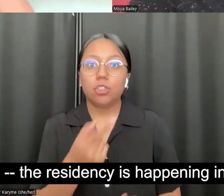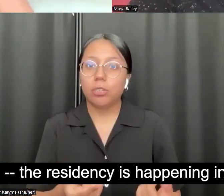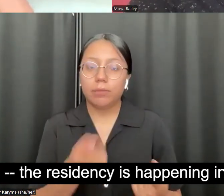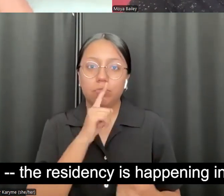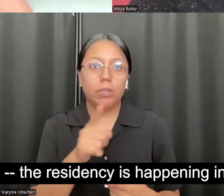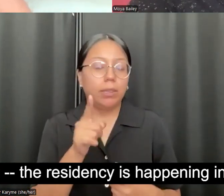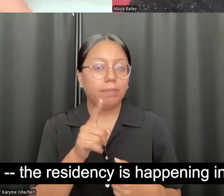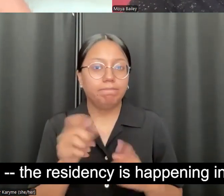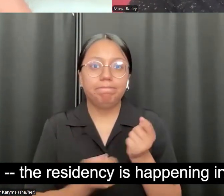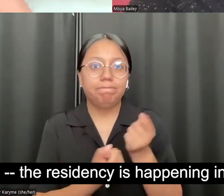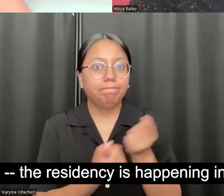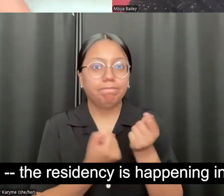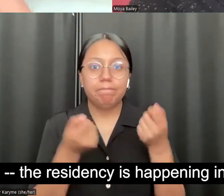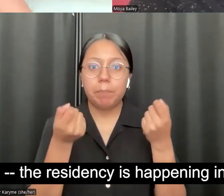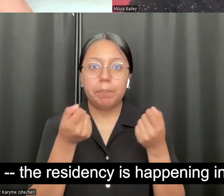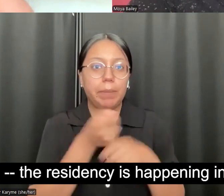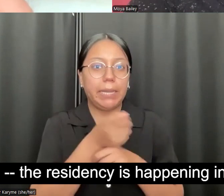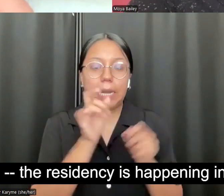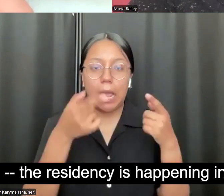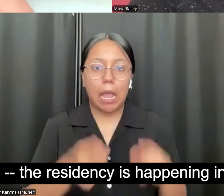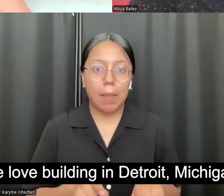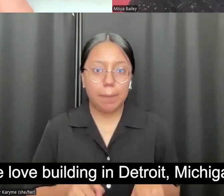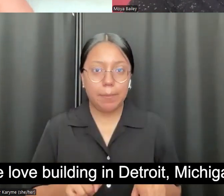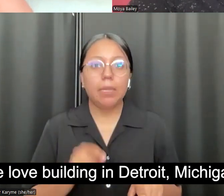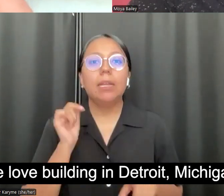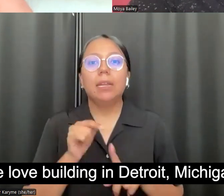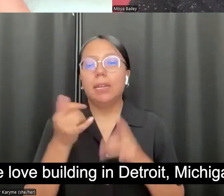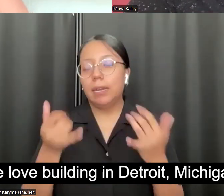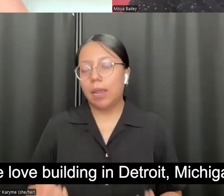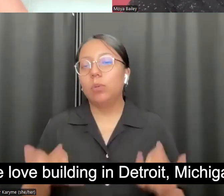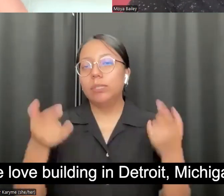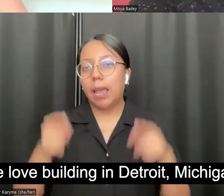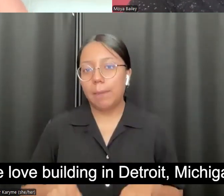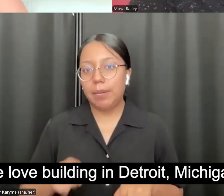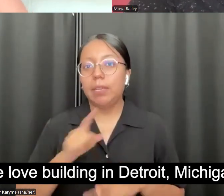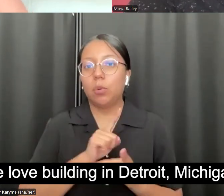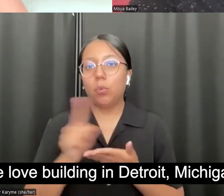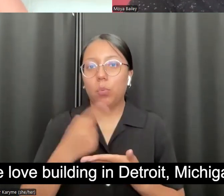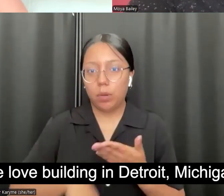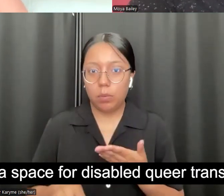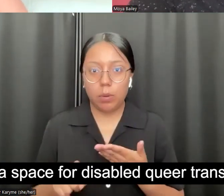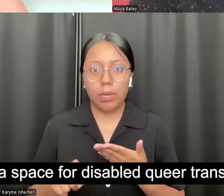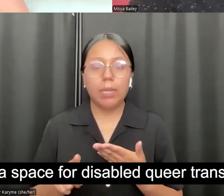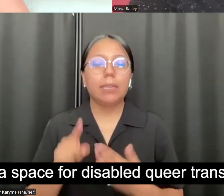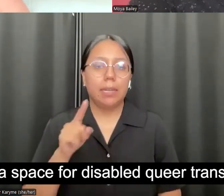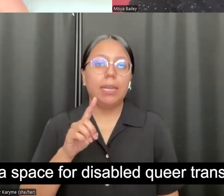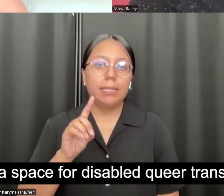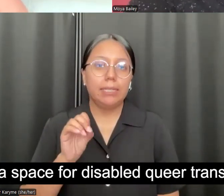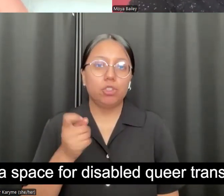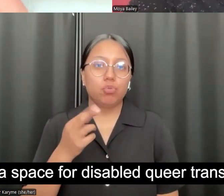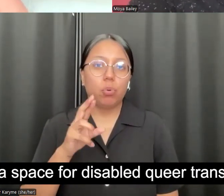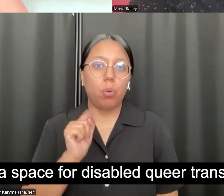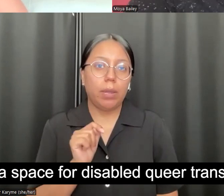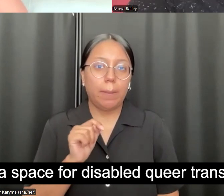happening in a week at the Love Building in Detroit, Michigan. Um, and so it's